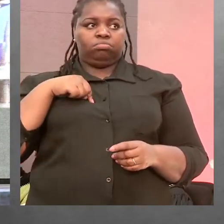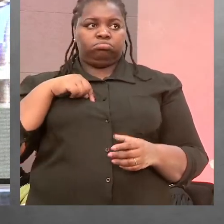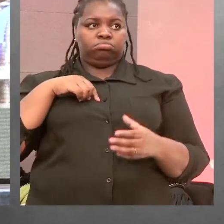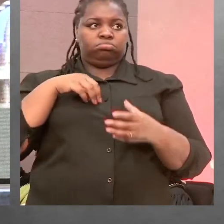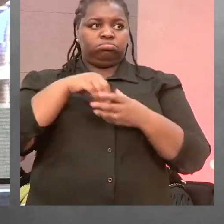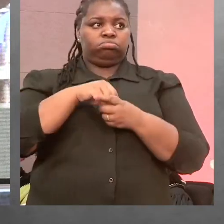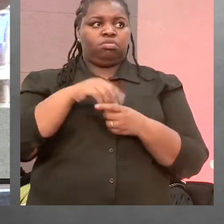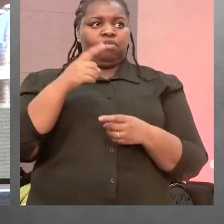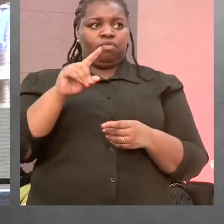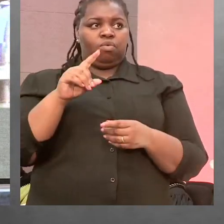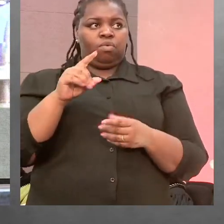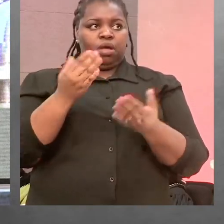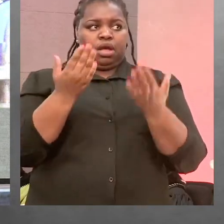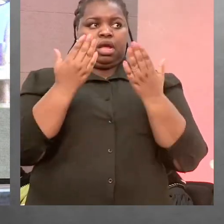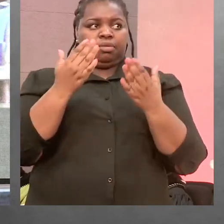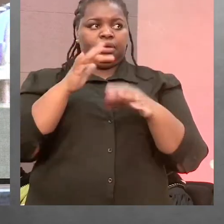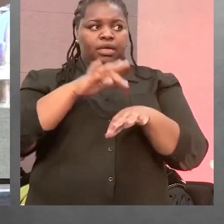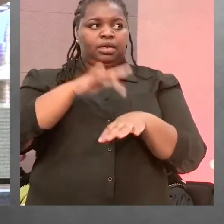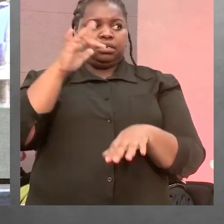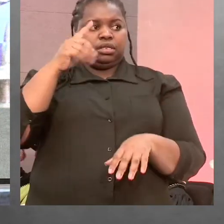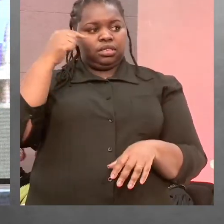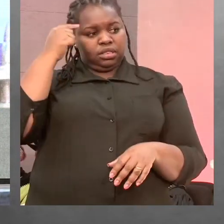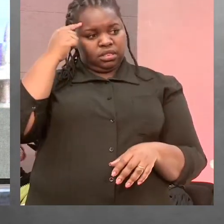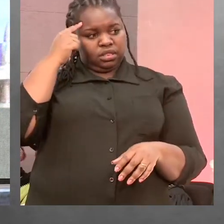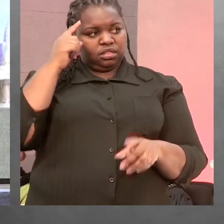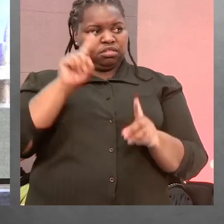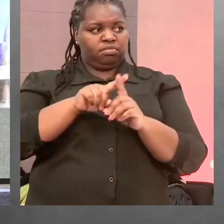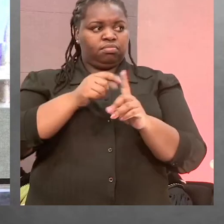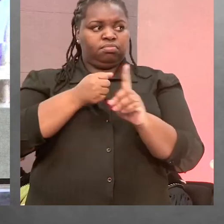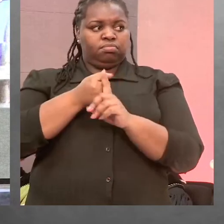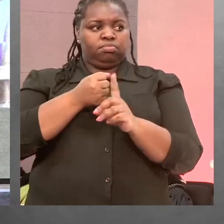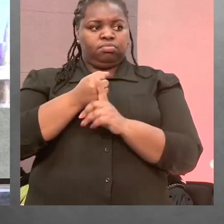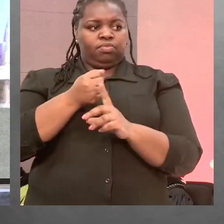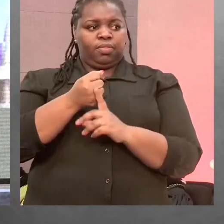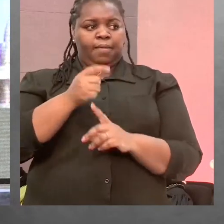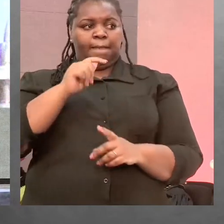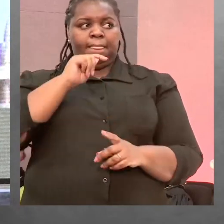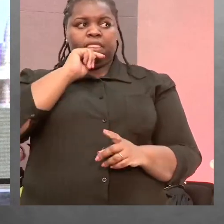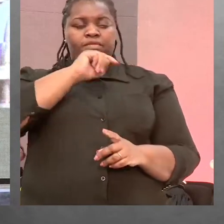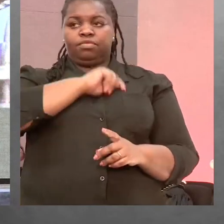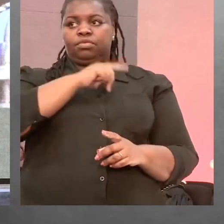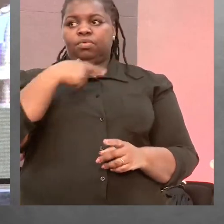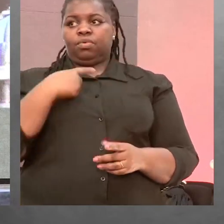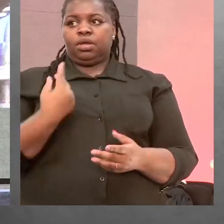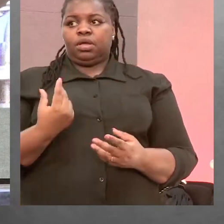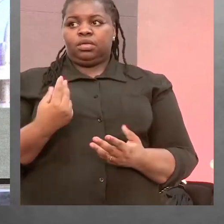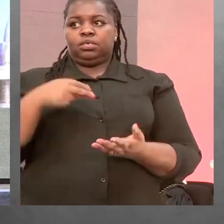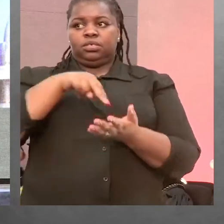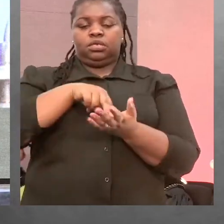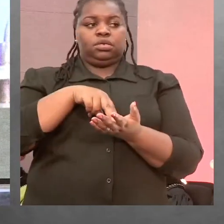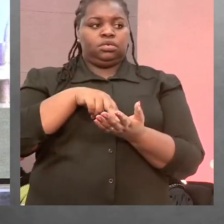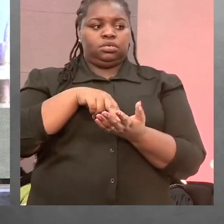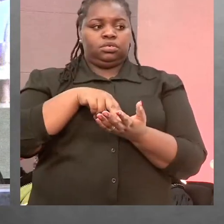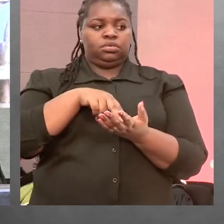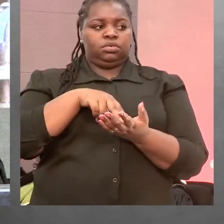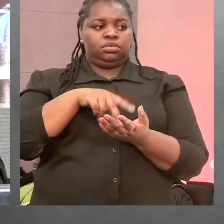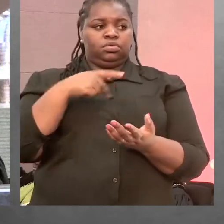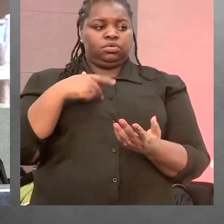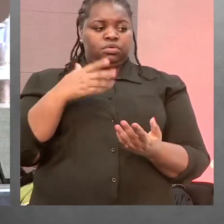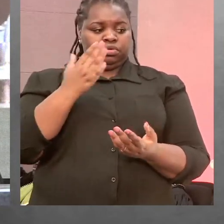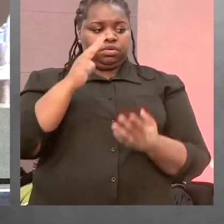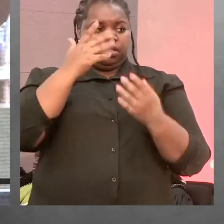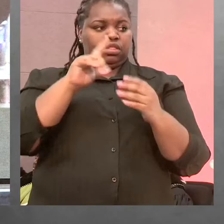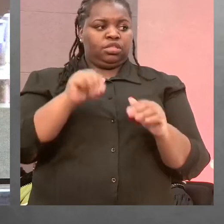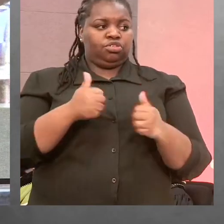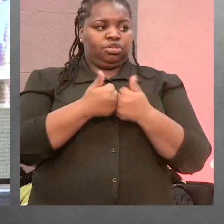of academic freedom, critical thinking, and pursuit of truth. Let us stand united, therefore, and face the challenges of our